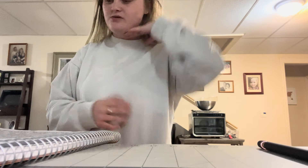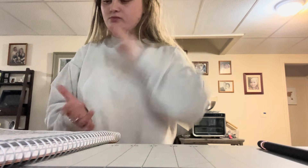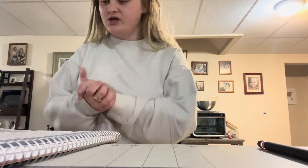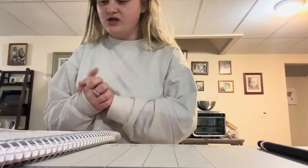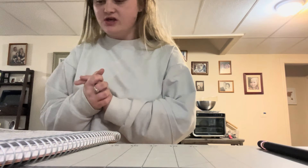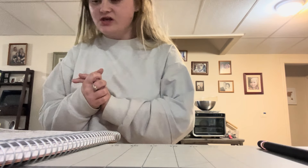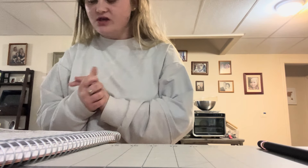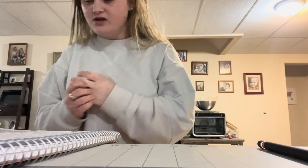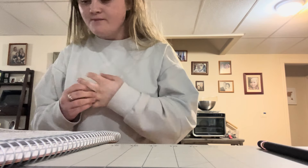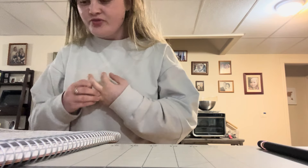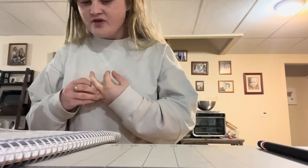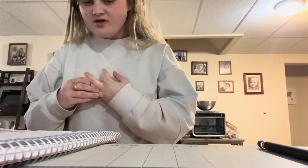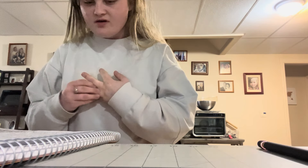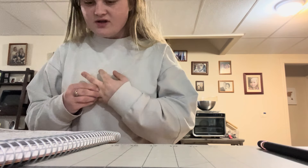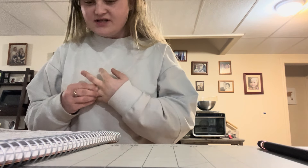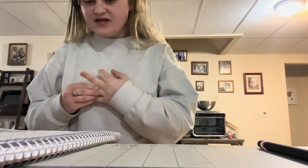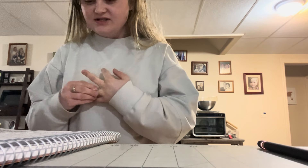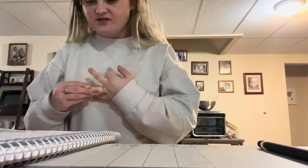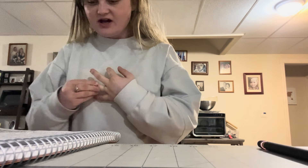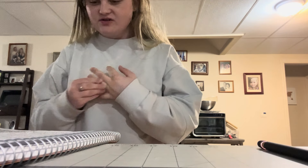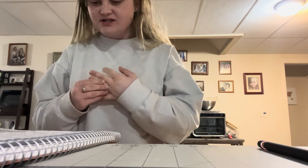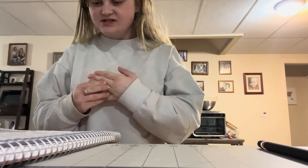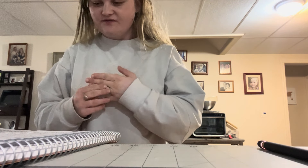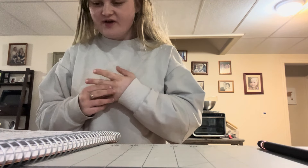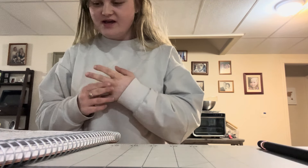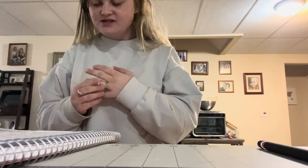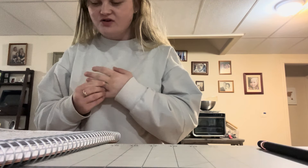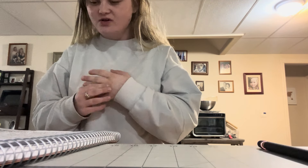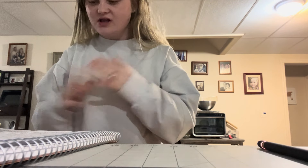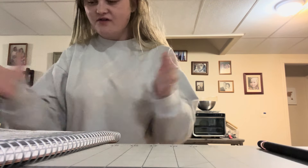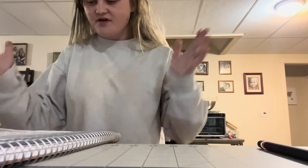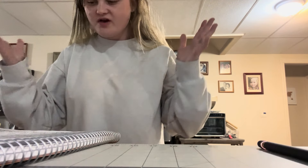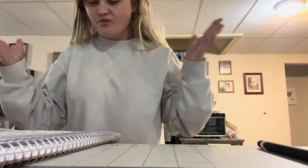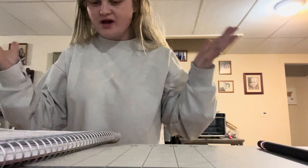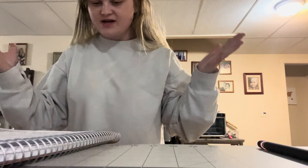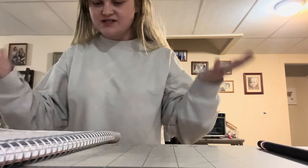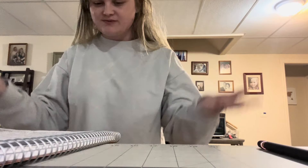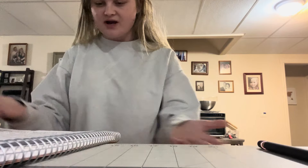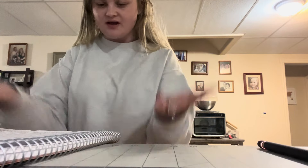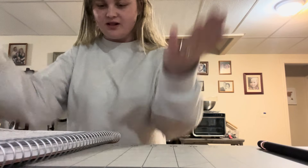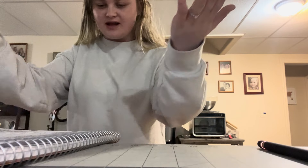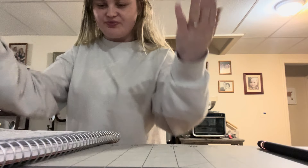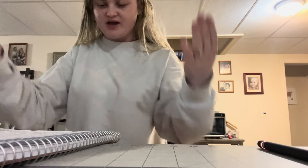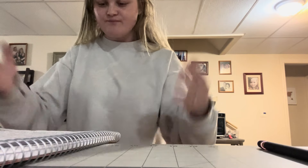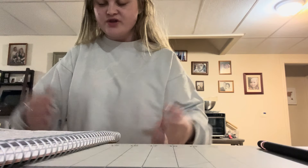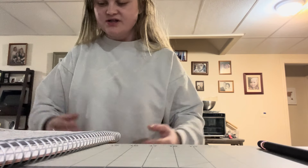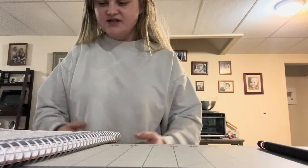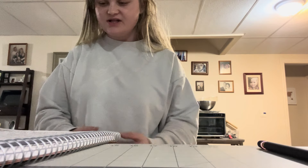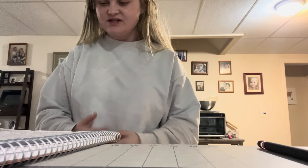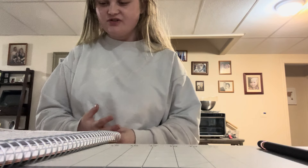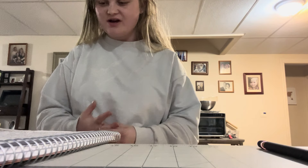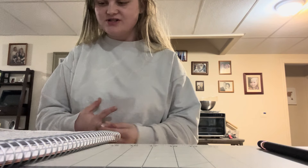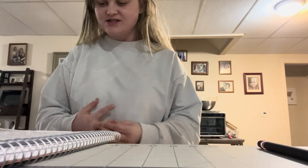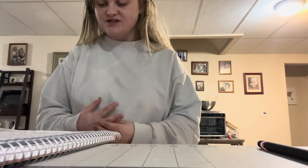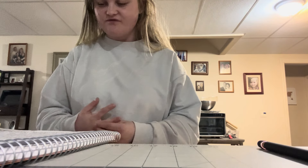me. Tens of thousands of fans who love it when I smile at them. Tens of thousands of